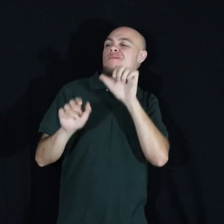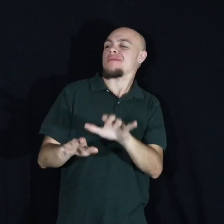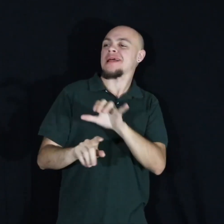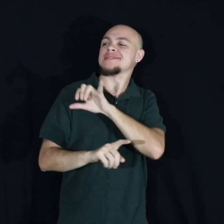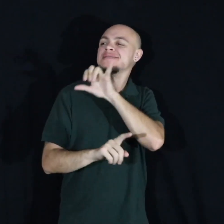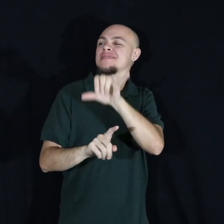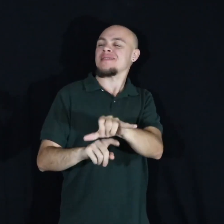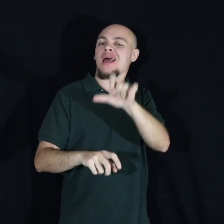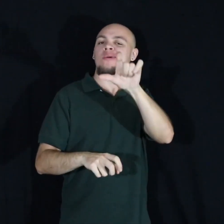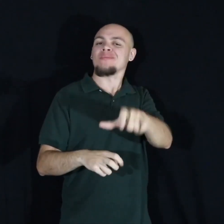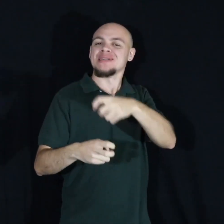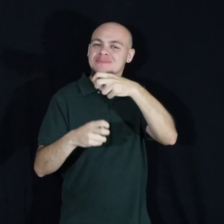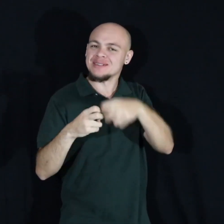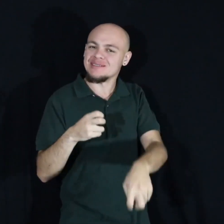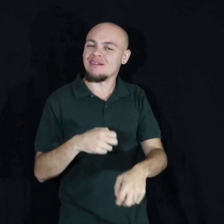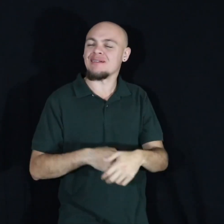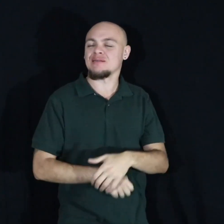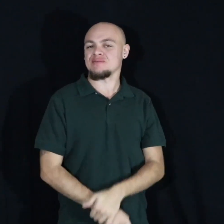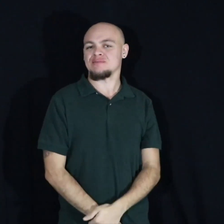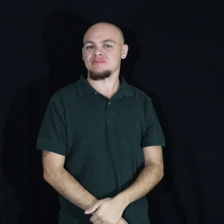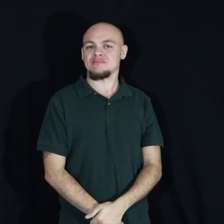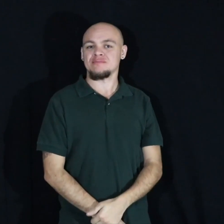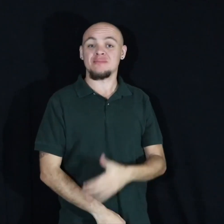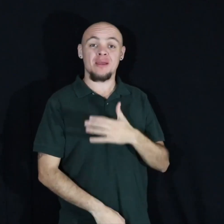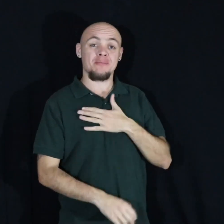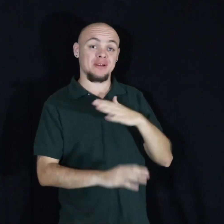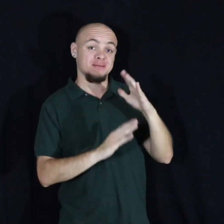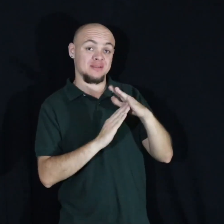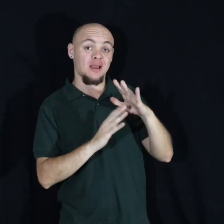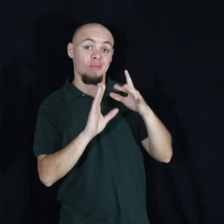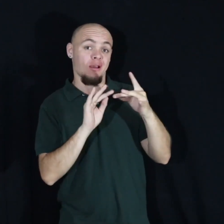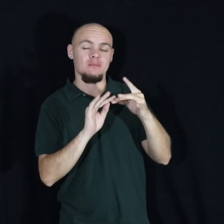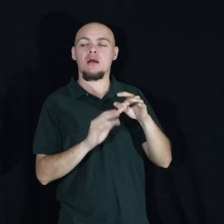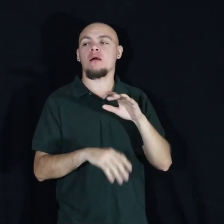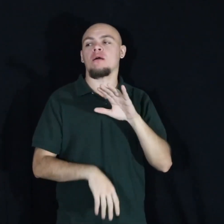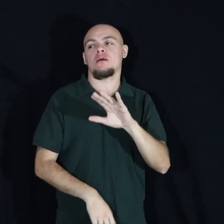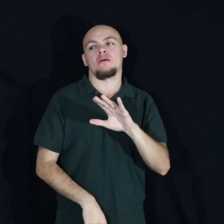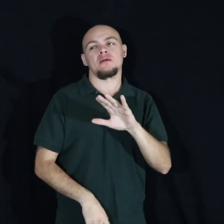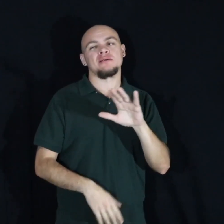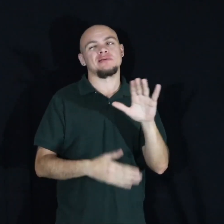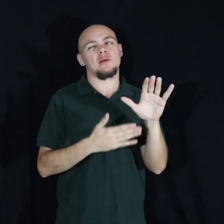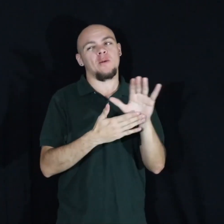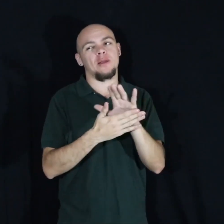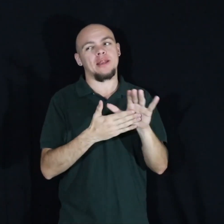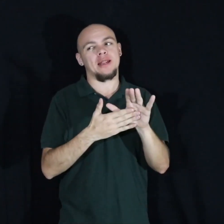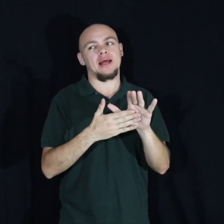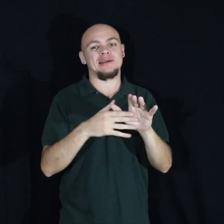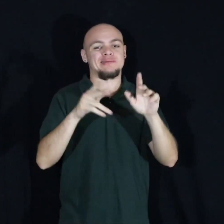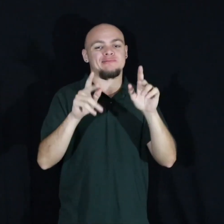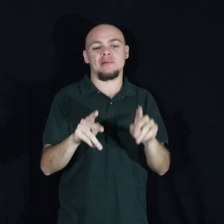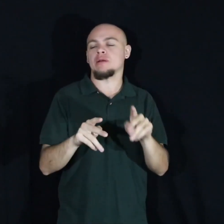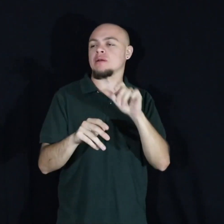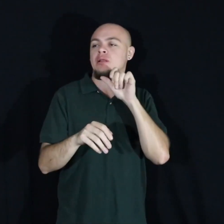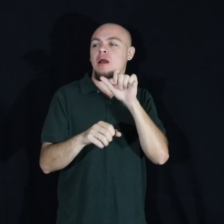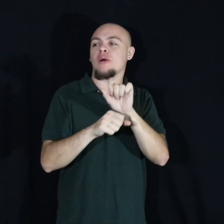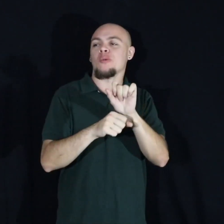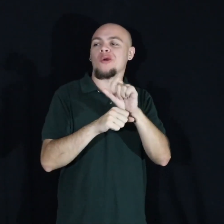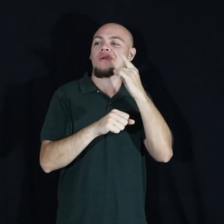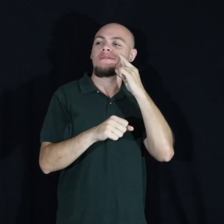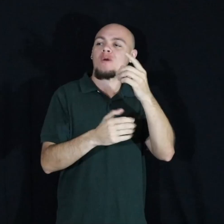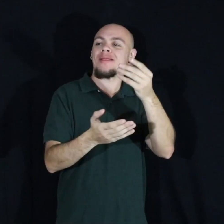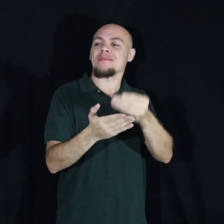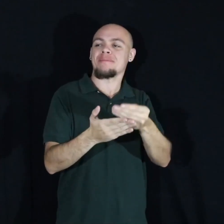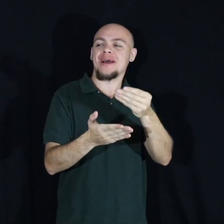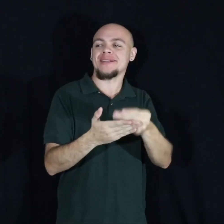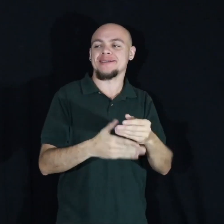be difficult." And my all-time favorite, "It's so nice to see someone not working for the money."